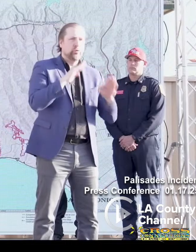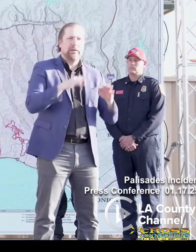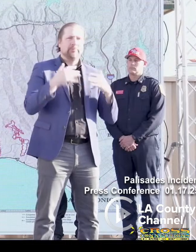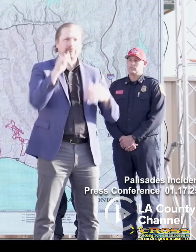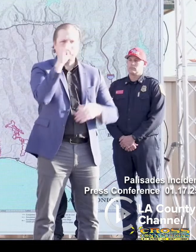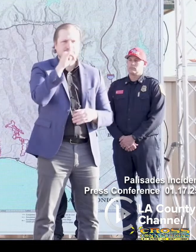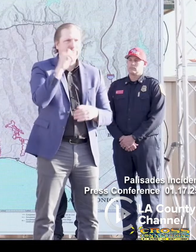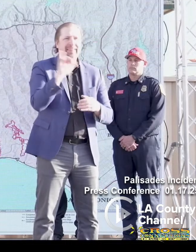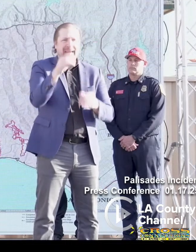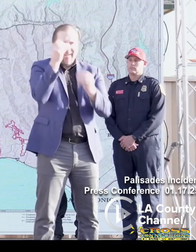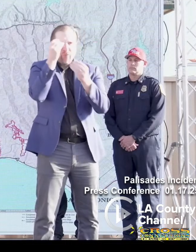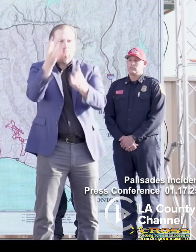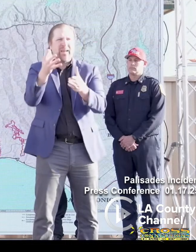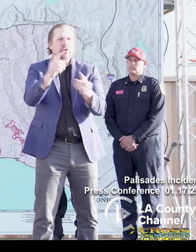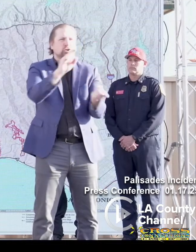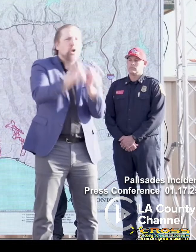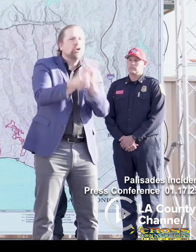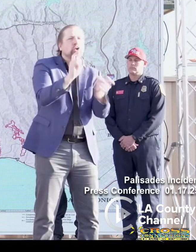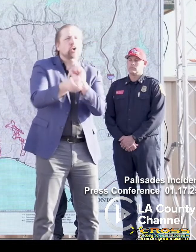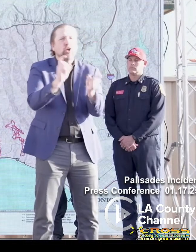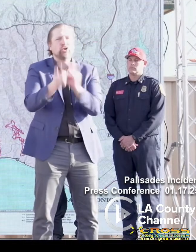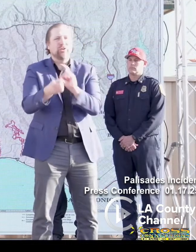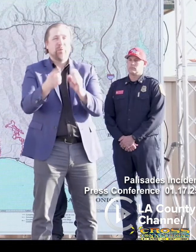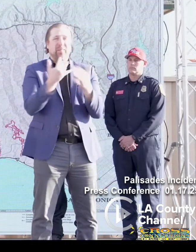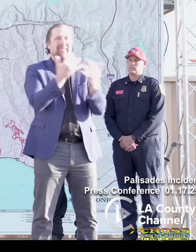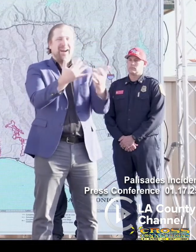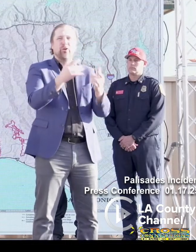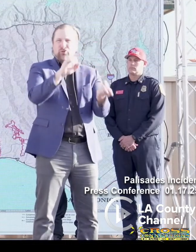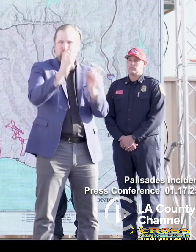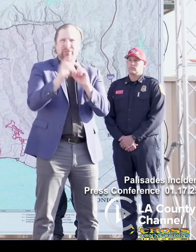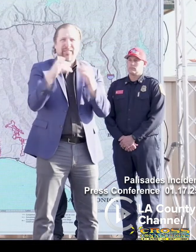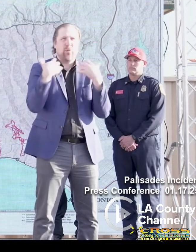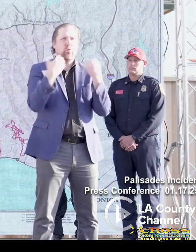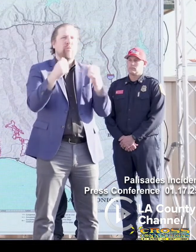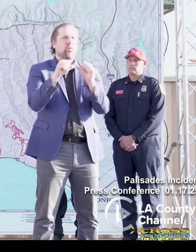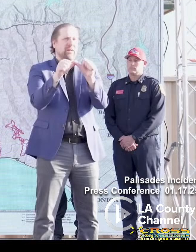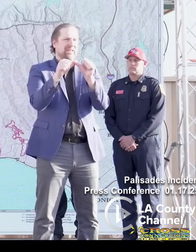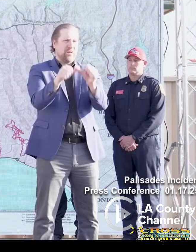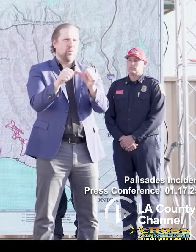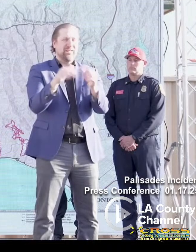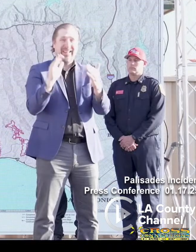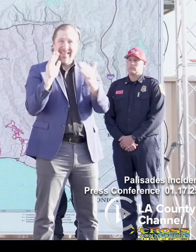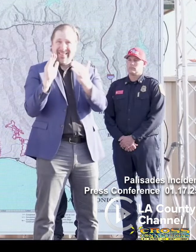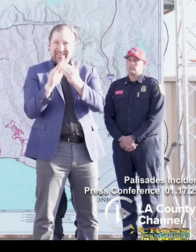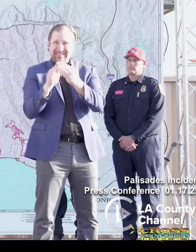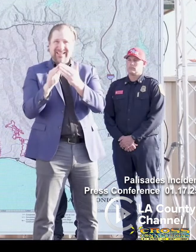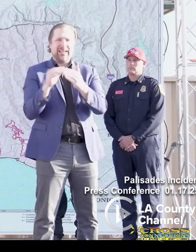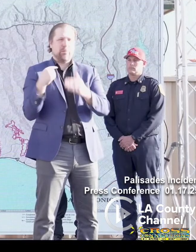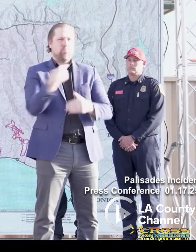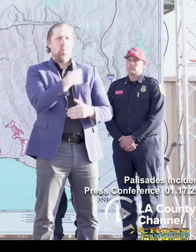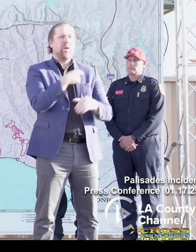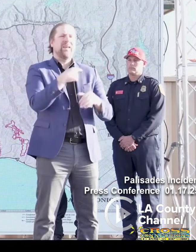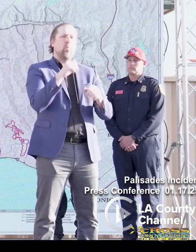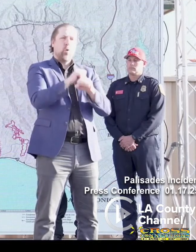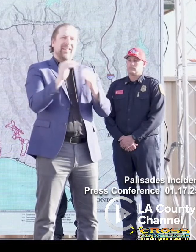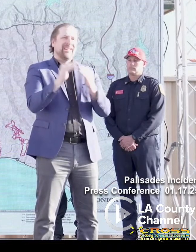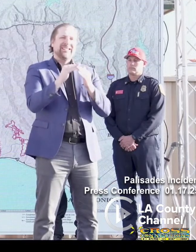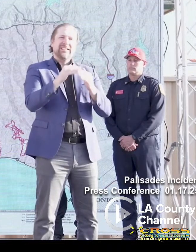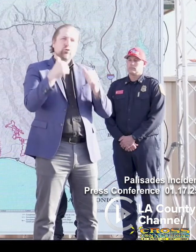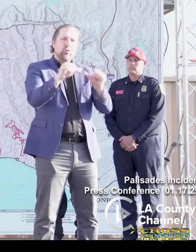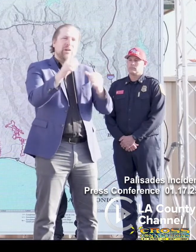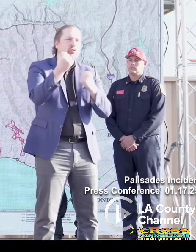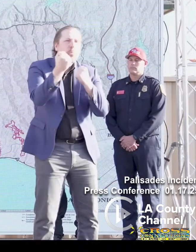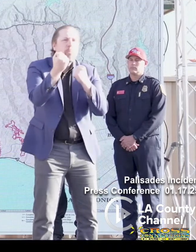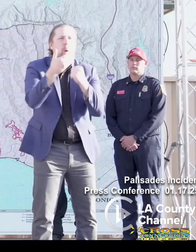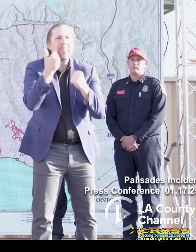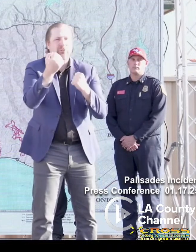and the information does continue to change as the fires evolve and the recovery continues. The city family is doing everything that we can to